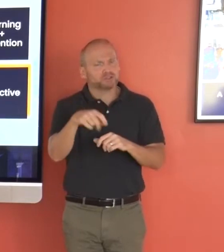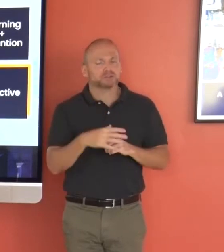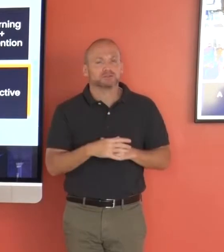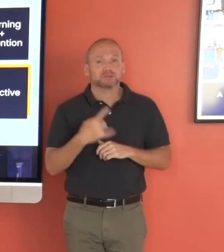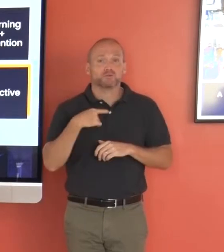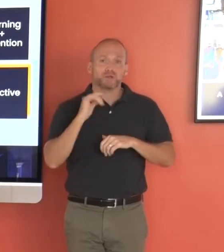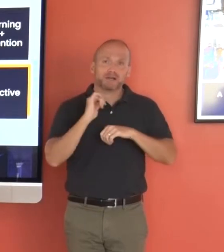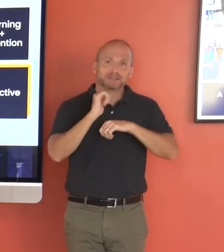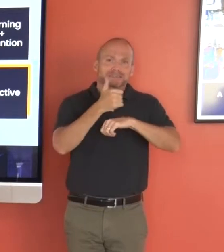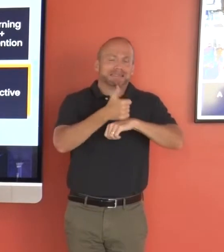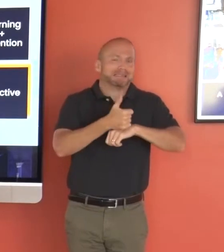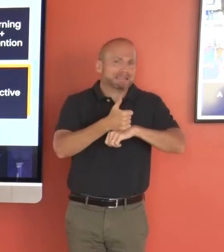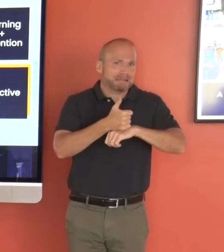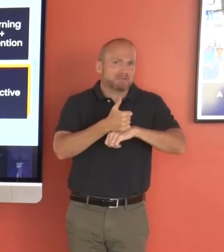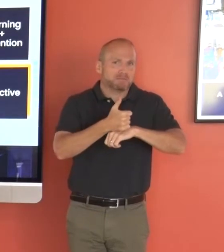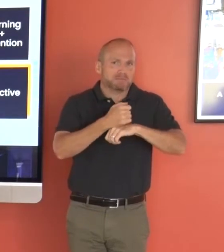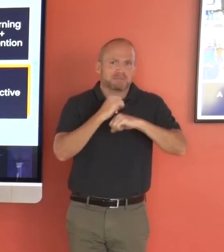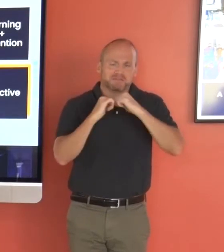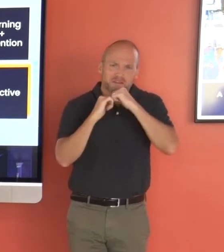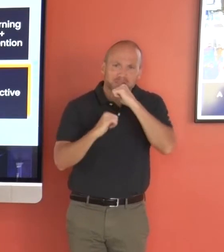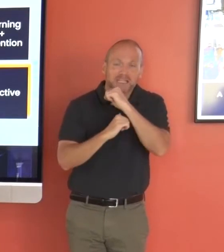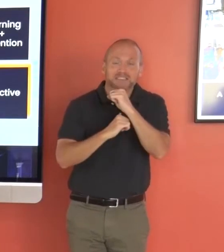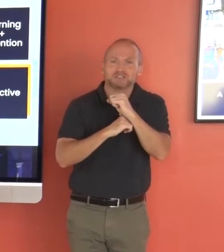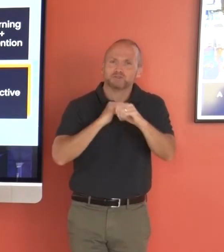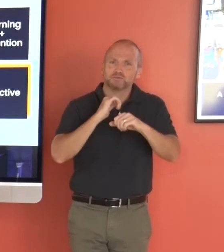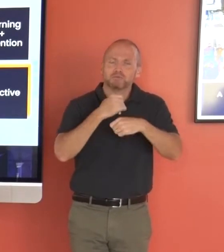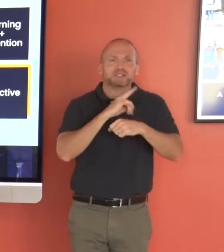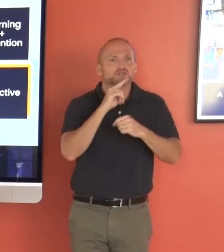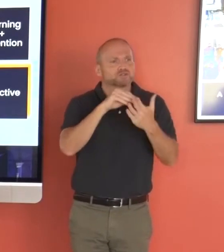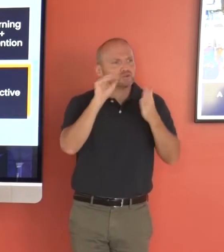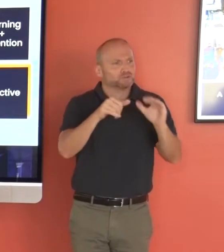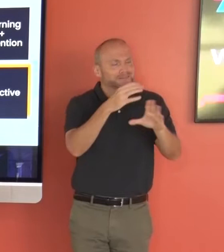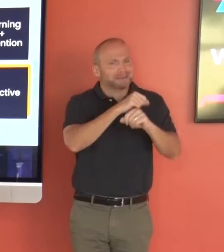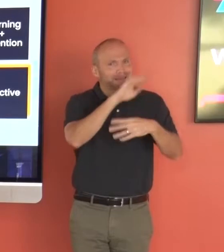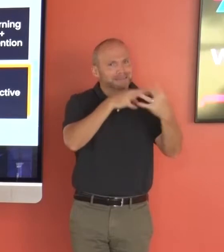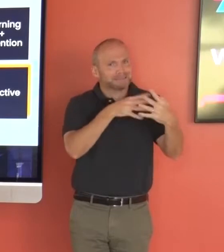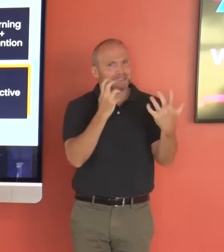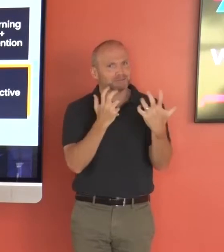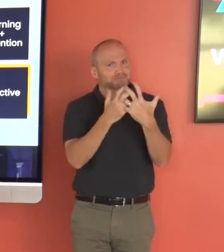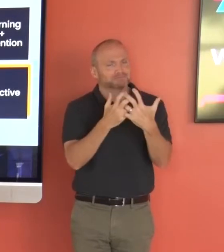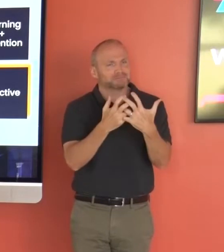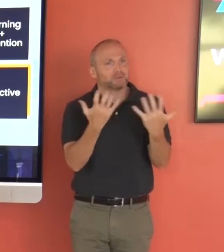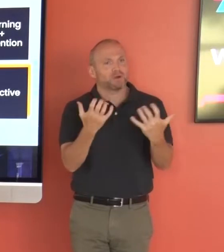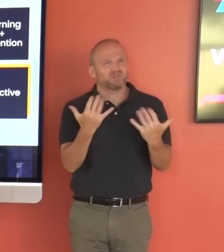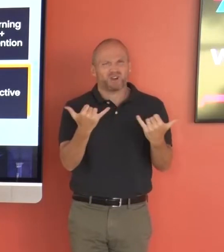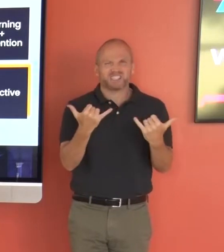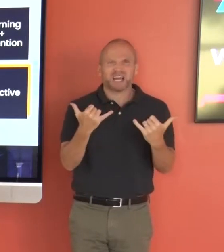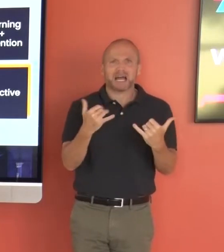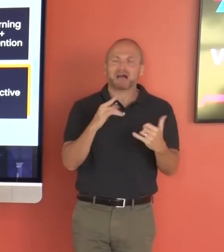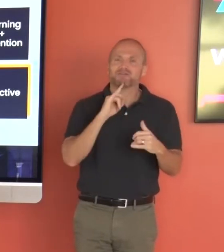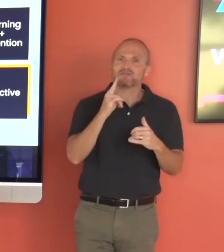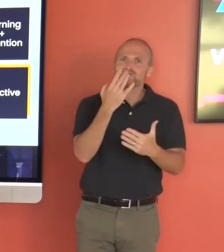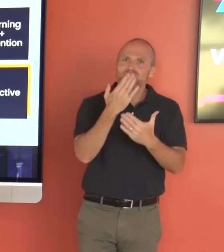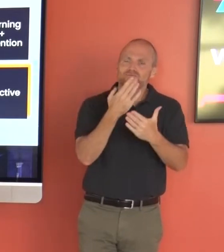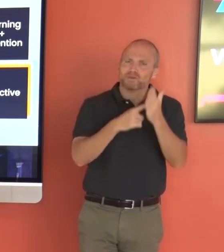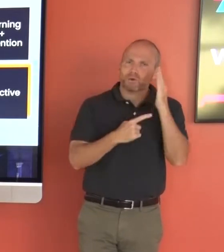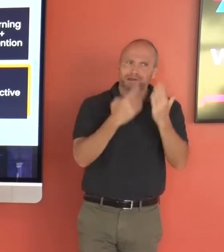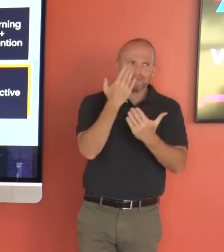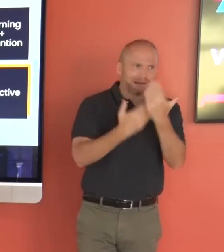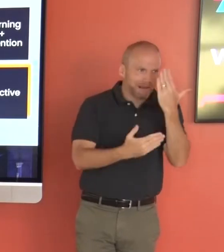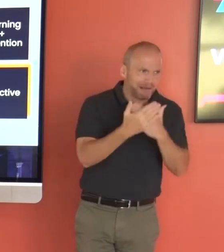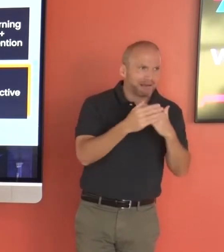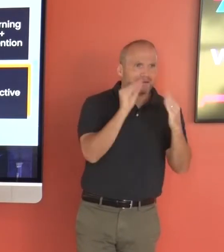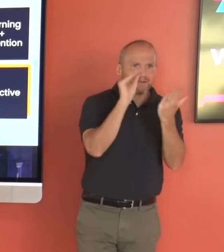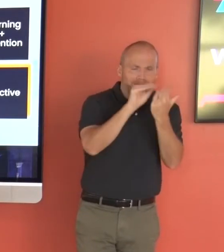chairs to be able to build that robust schedule. Right now, it's very manual. We want to take some of the manual overhead off of